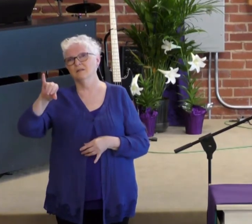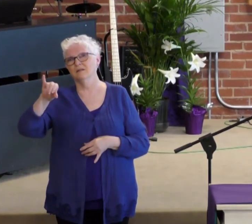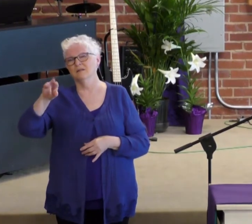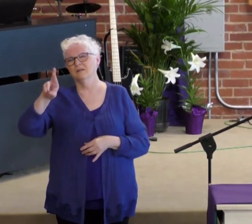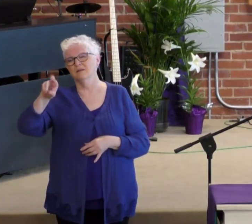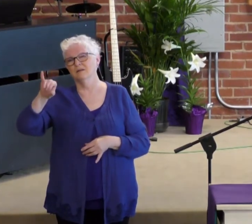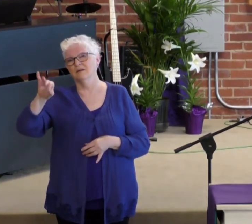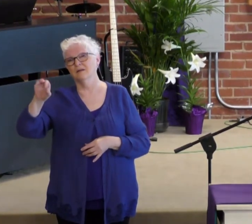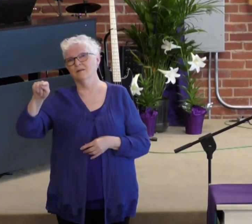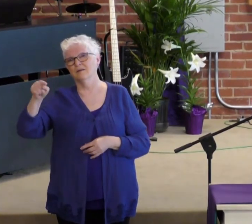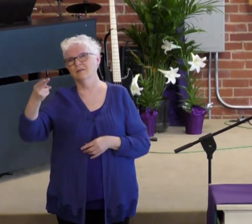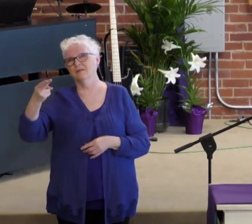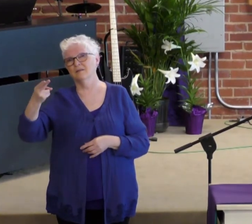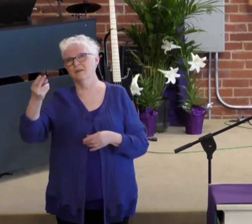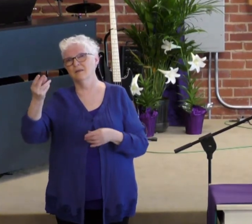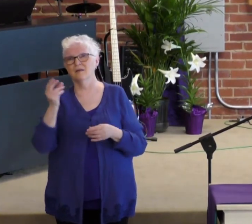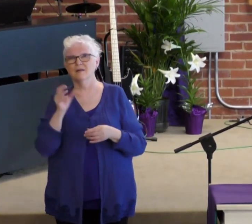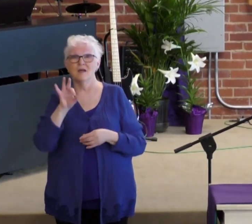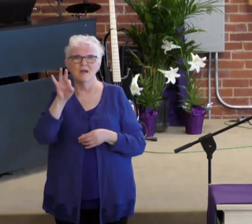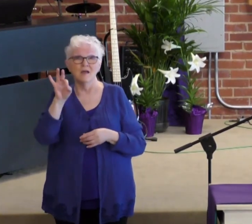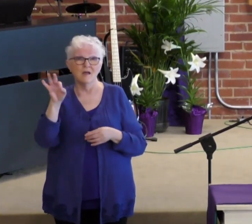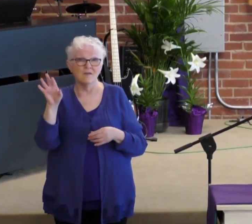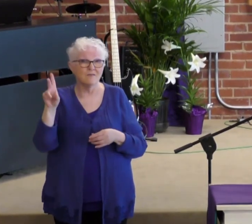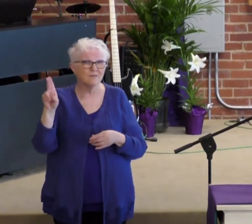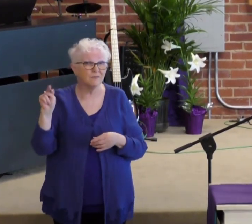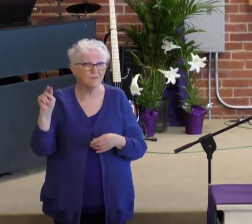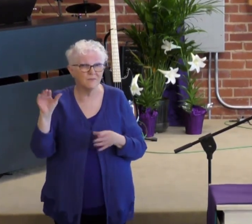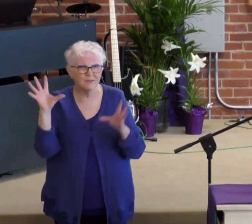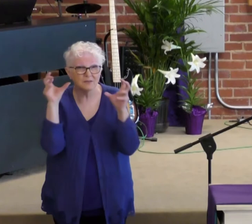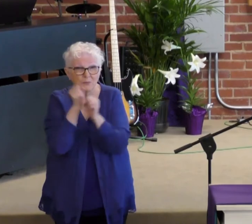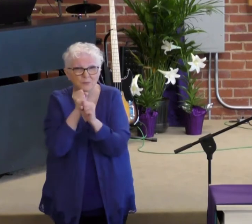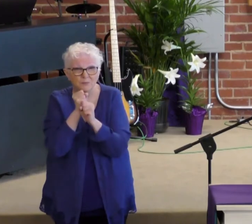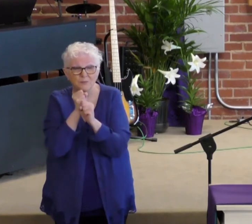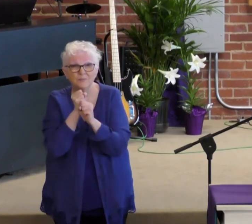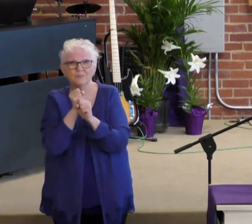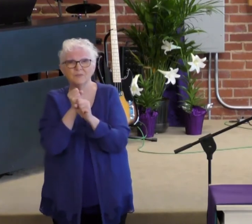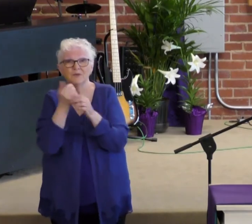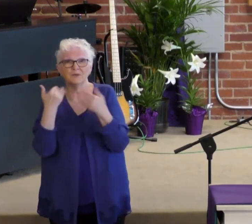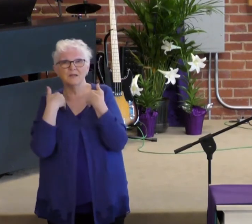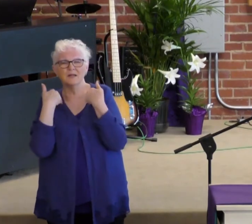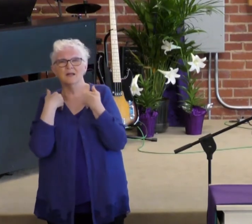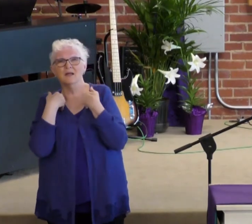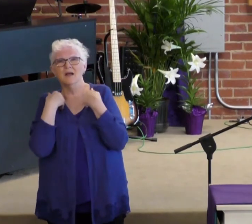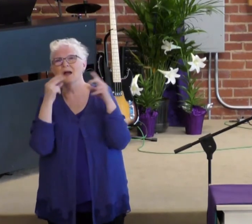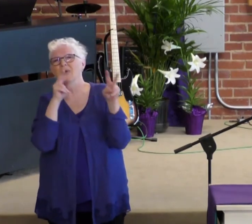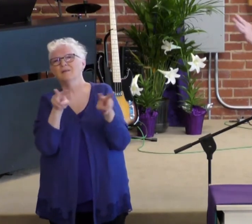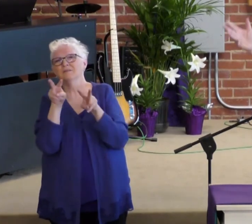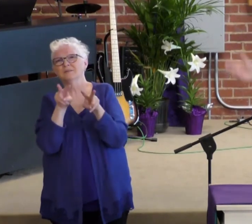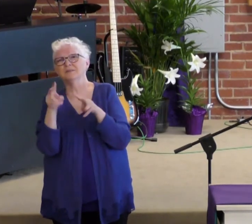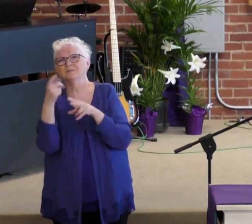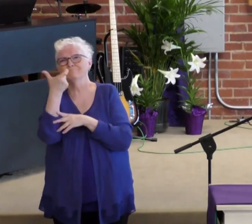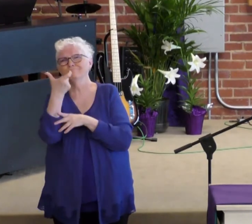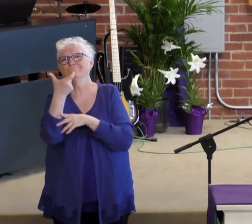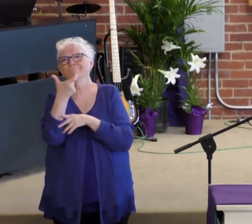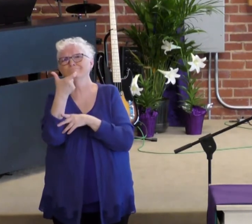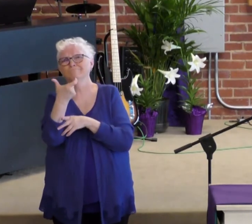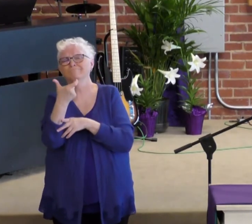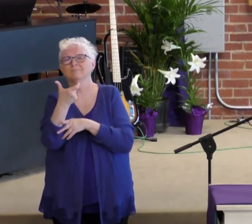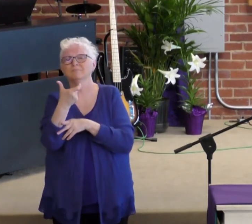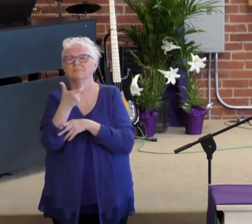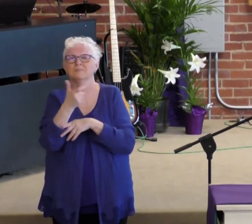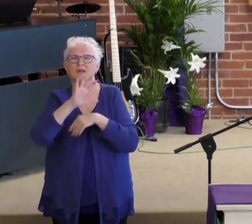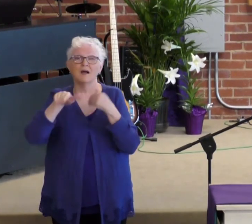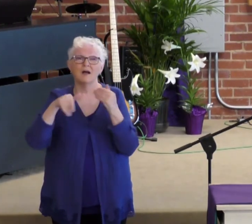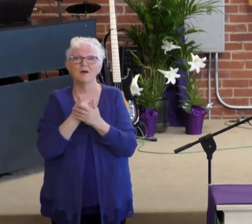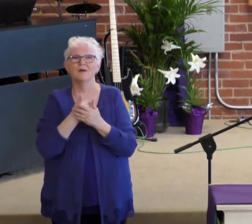third of us or a fourth of us. But I guess I've watched all those episodes until I know what they're going to say. You know, I